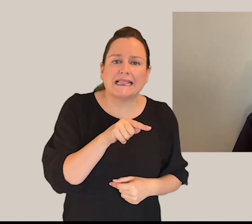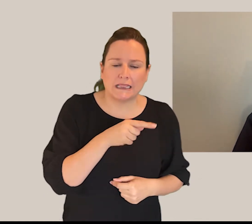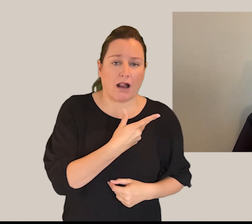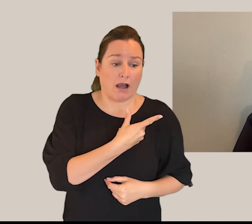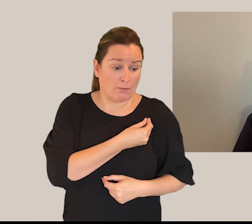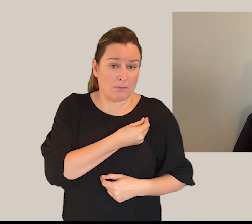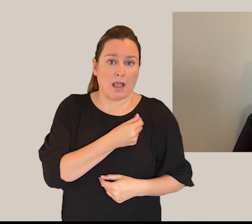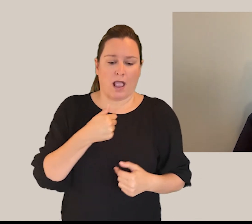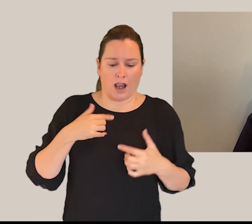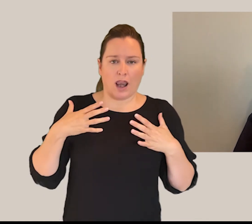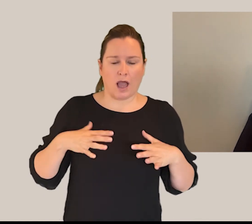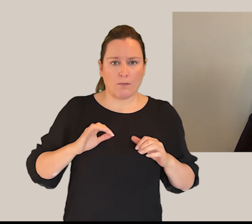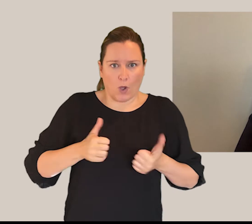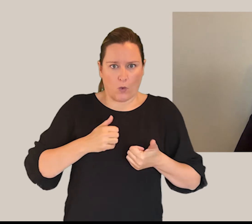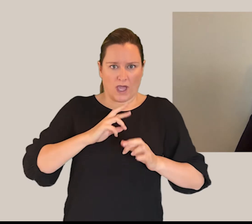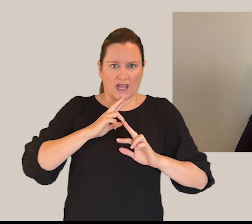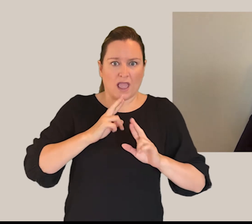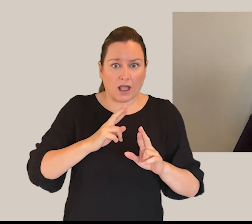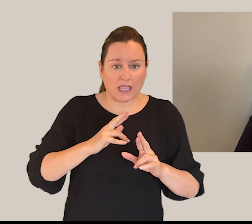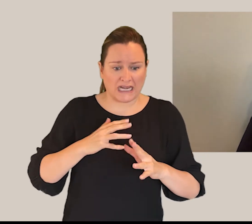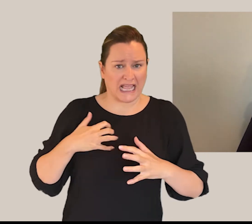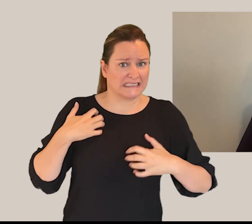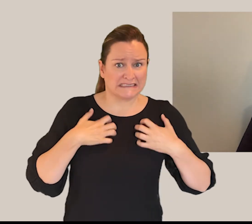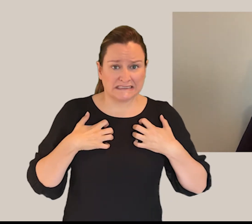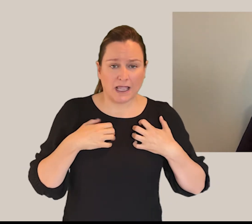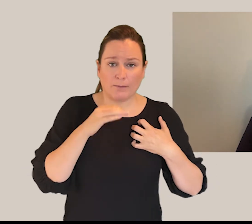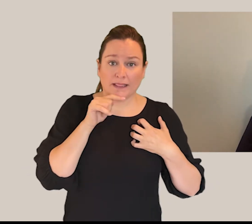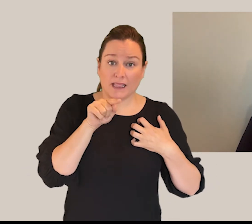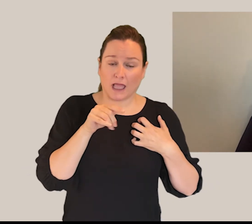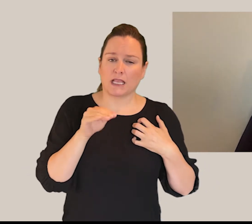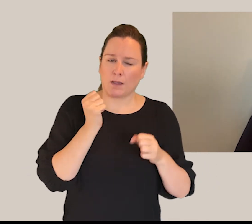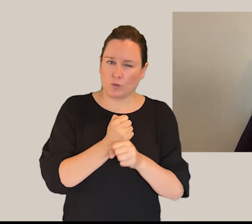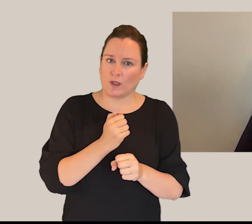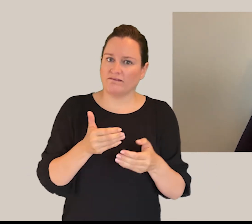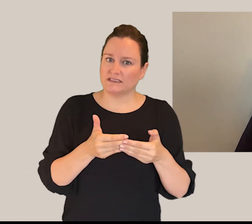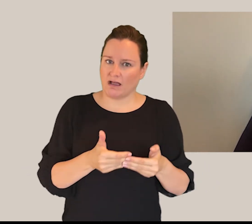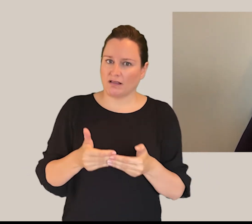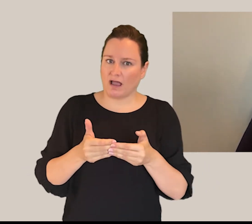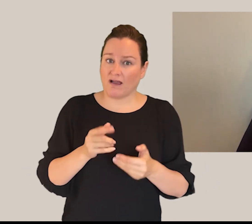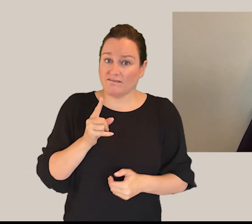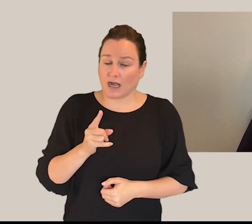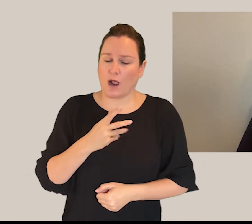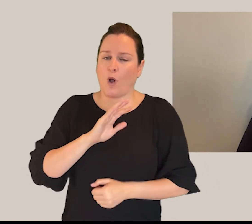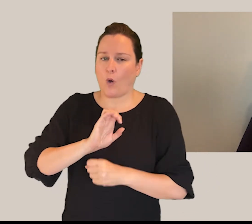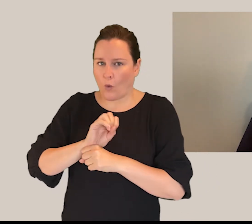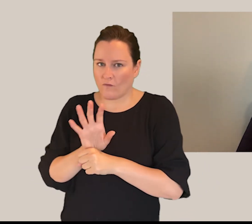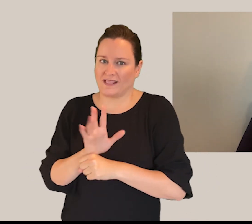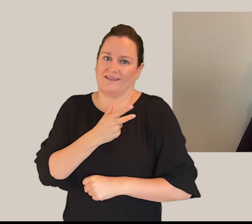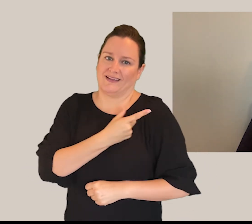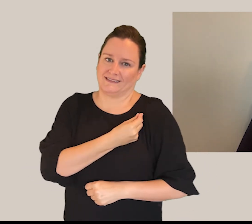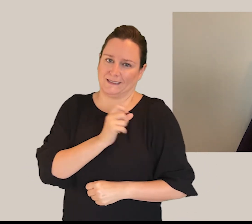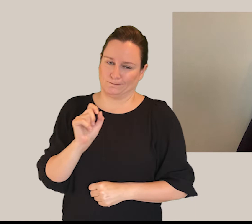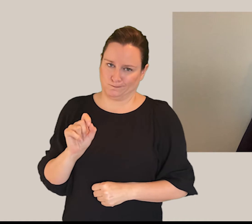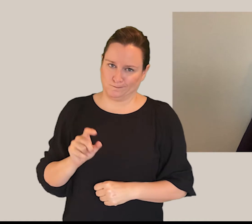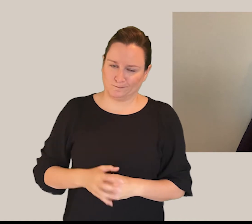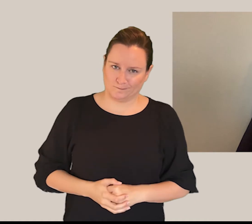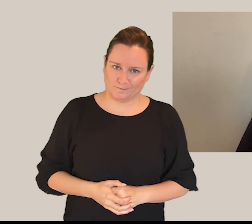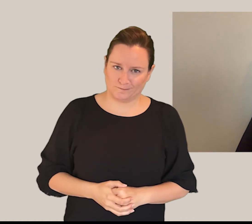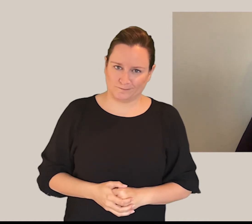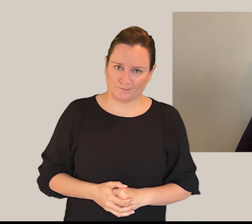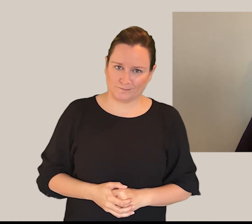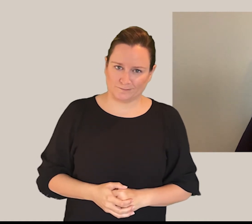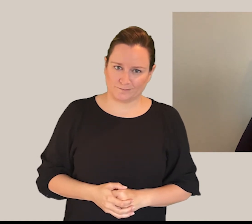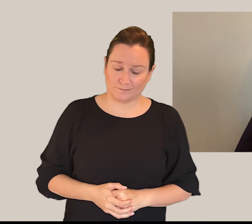any severity becomes a contraindication to receiving any subsequent COVID vaccines.